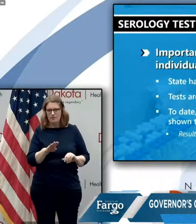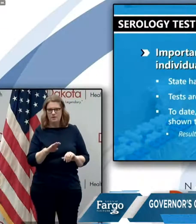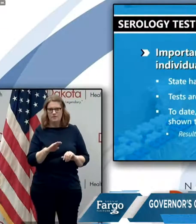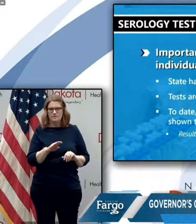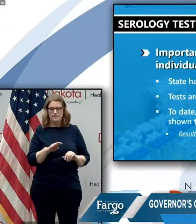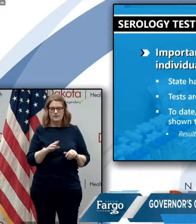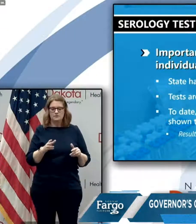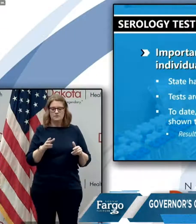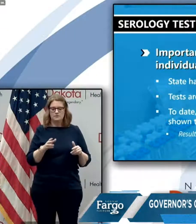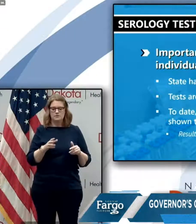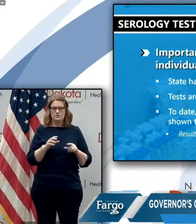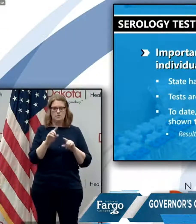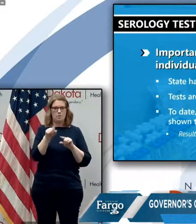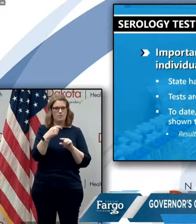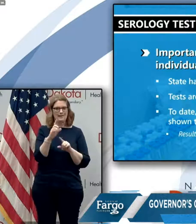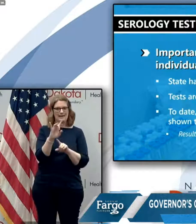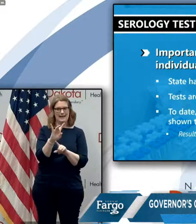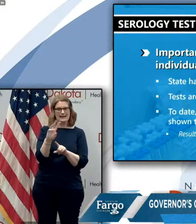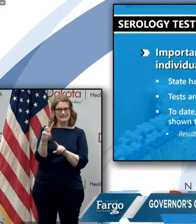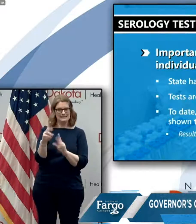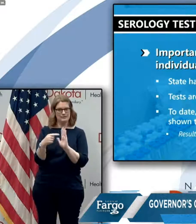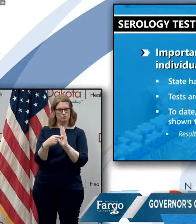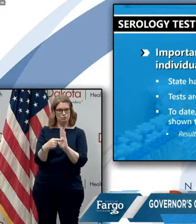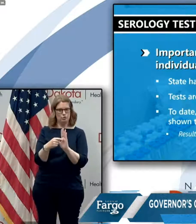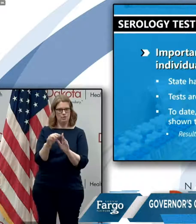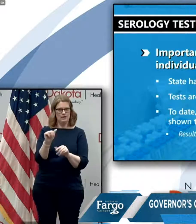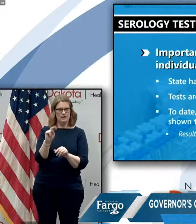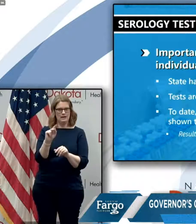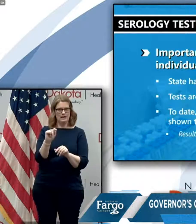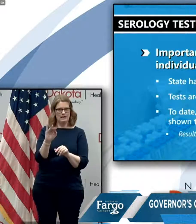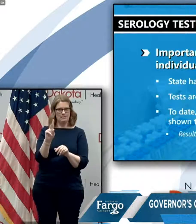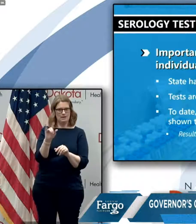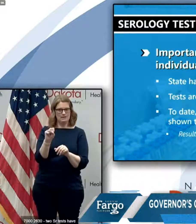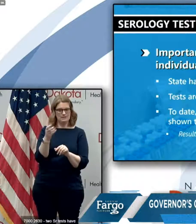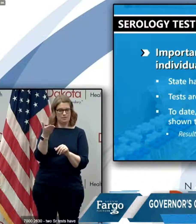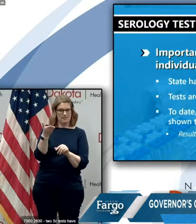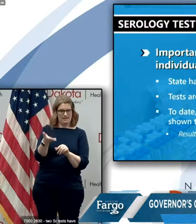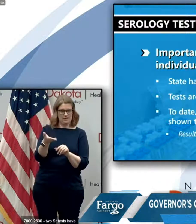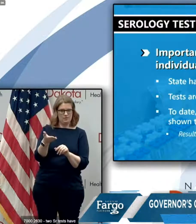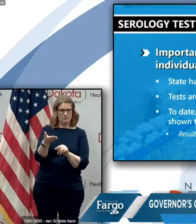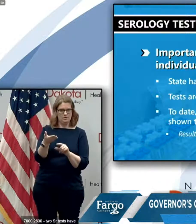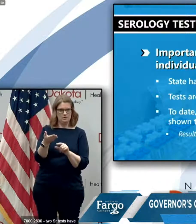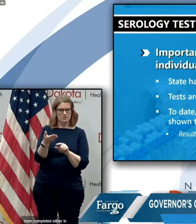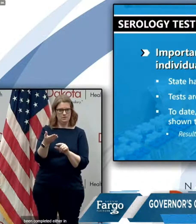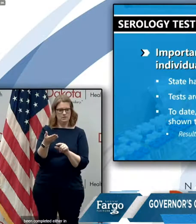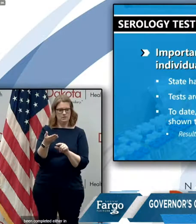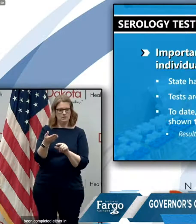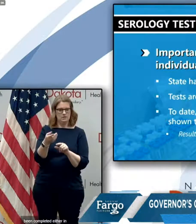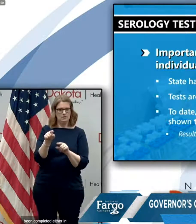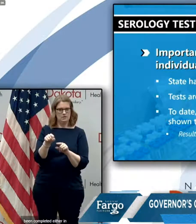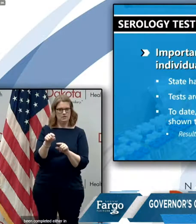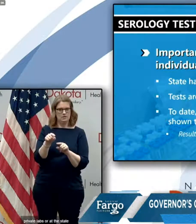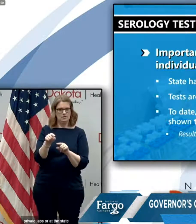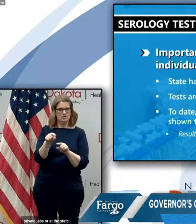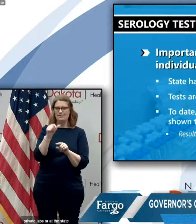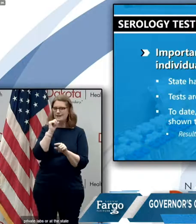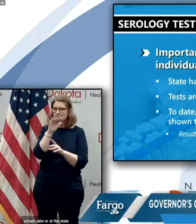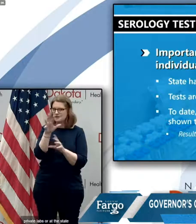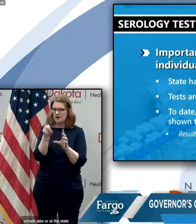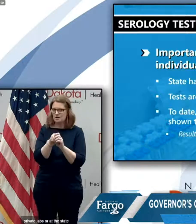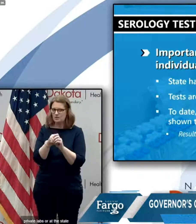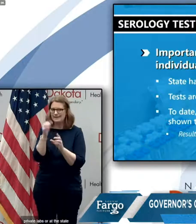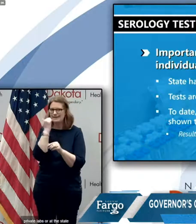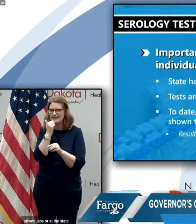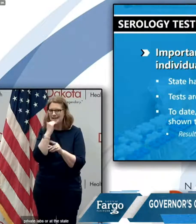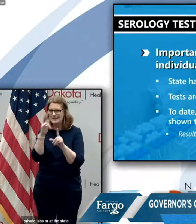of those, only 86 have shown that antibodies were present. And these are not counted in the daily testing results